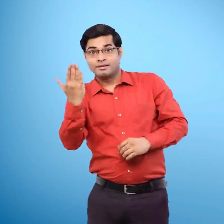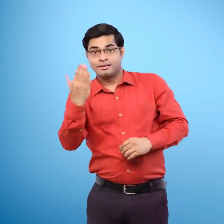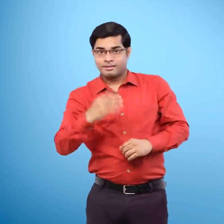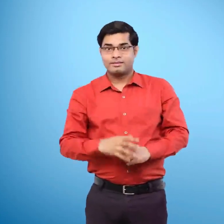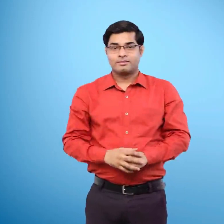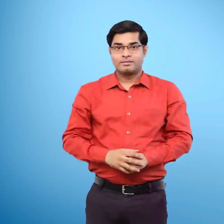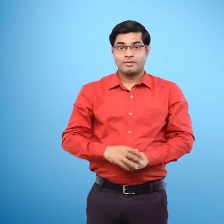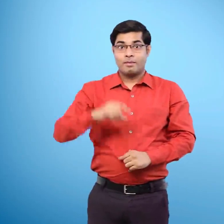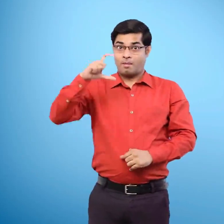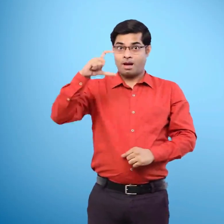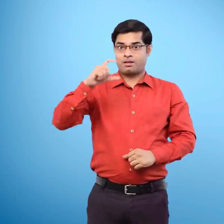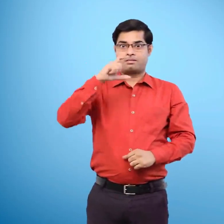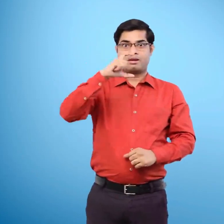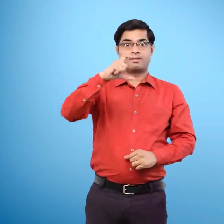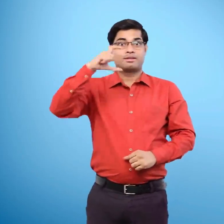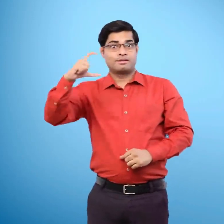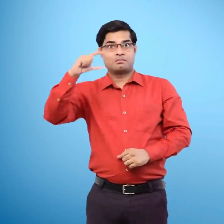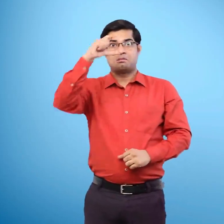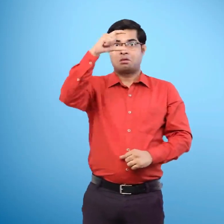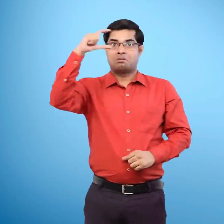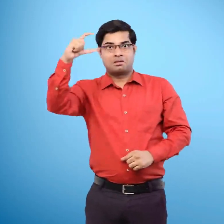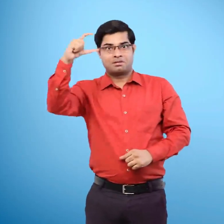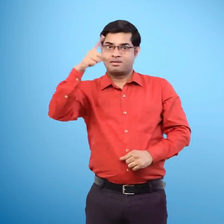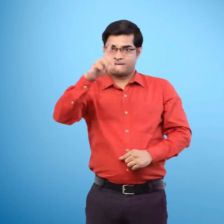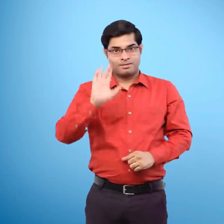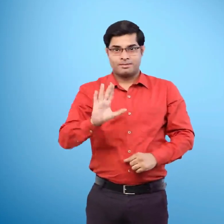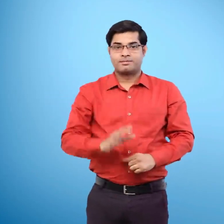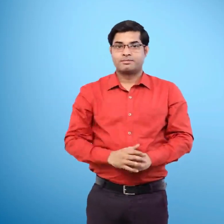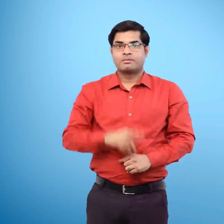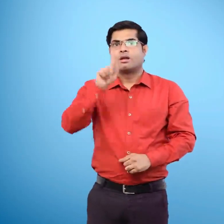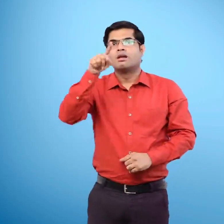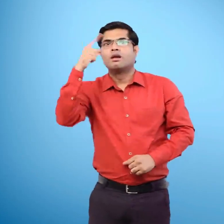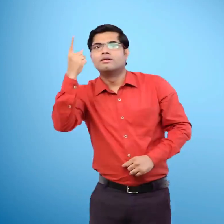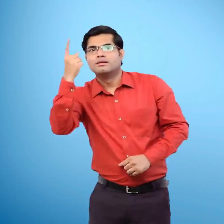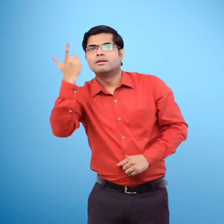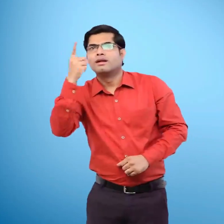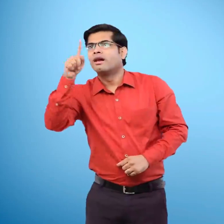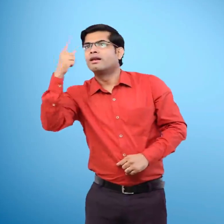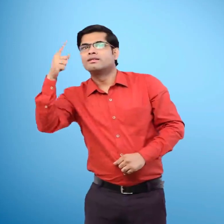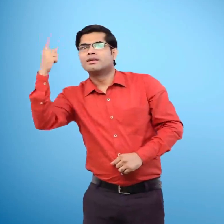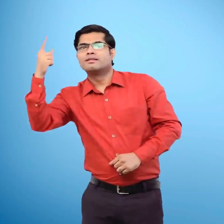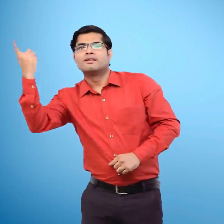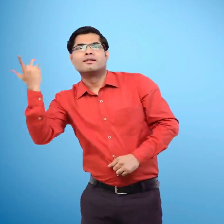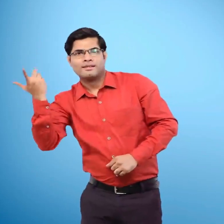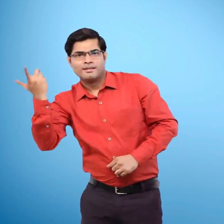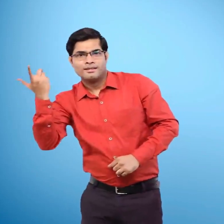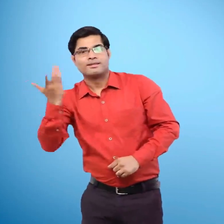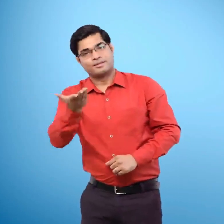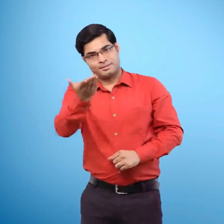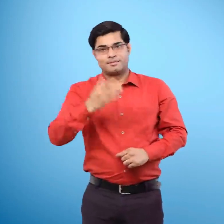3. Capital C, C. Box 4, 5, 6,